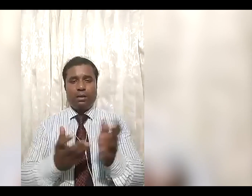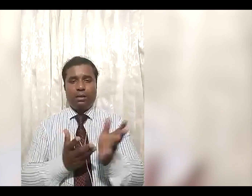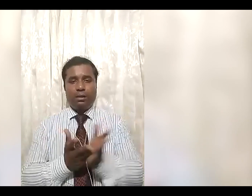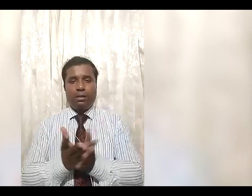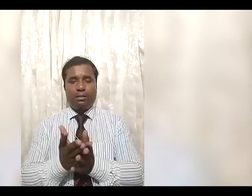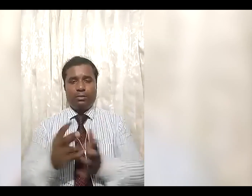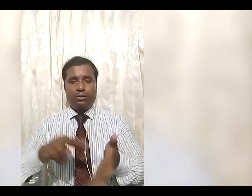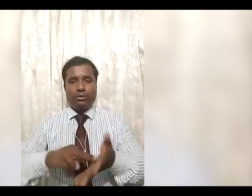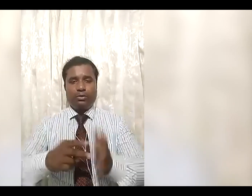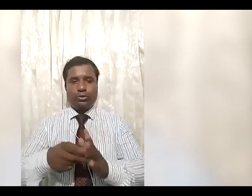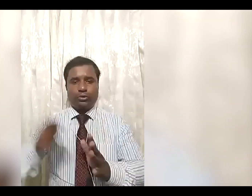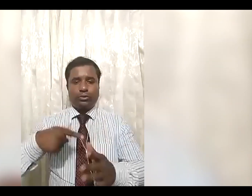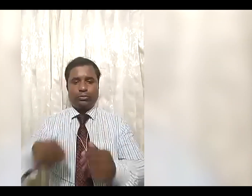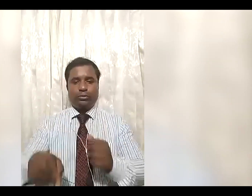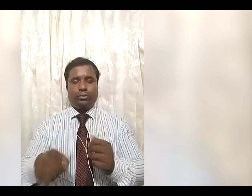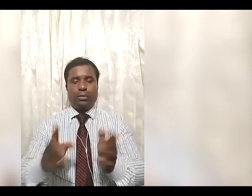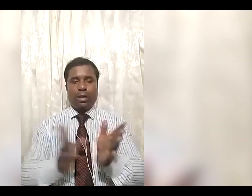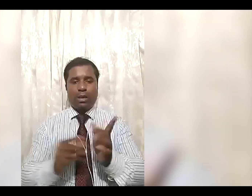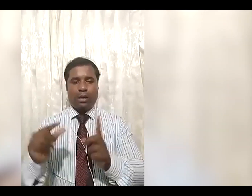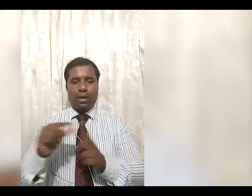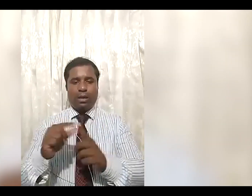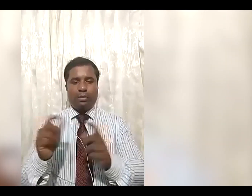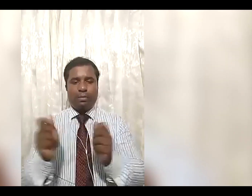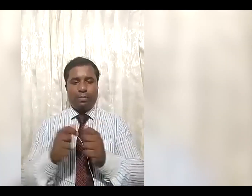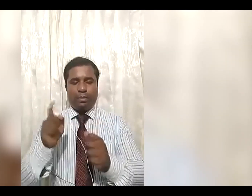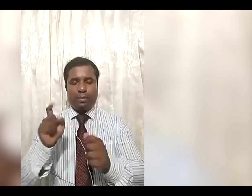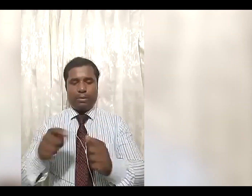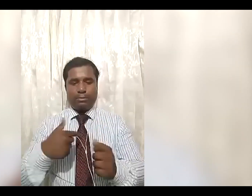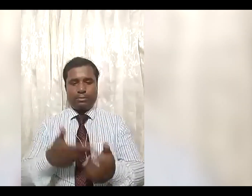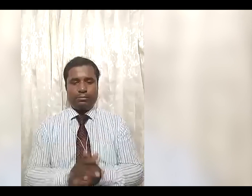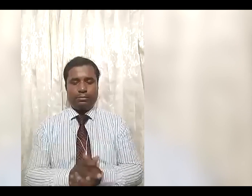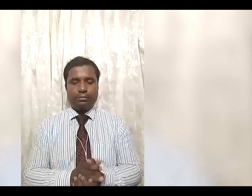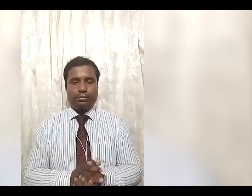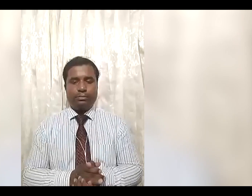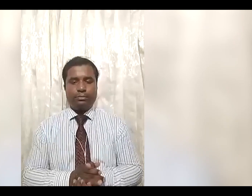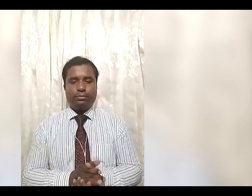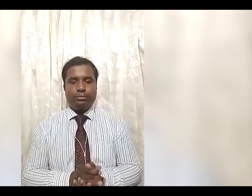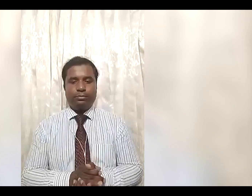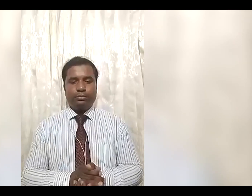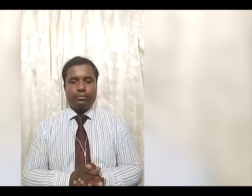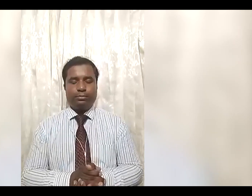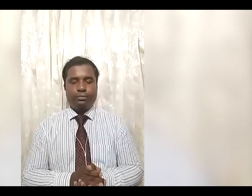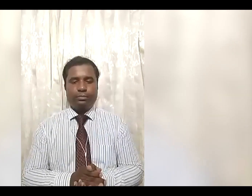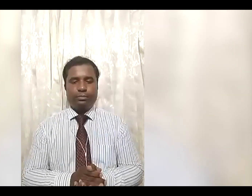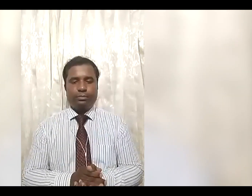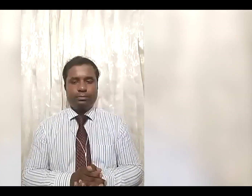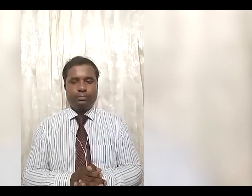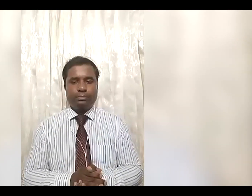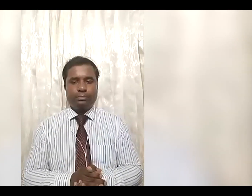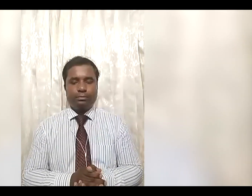and we have been happy to cooperate together on several programs.